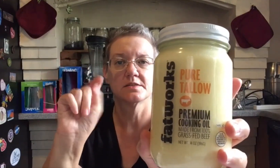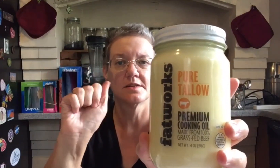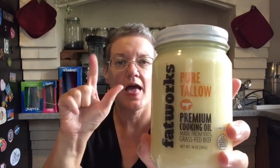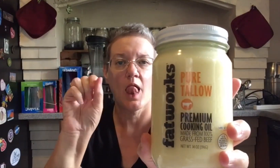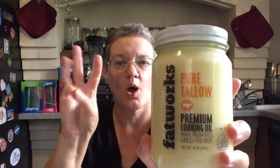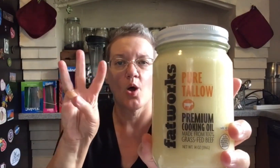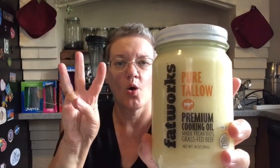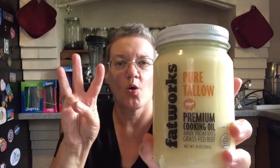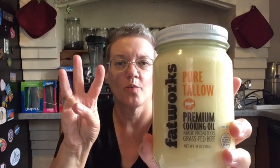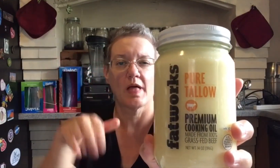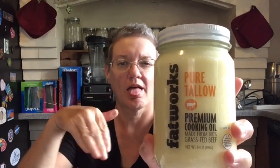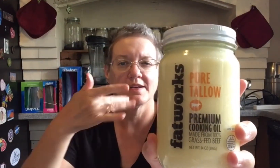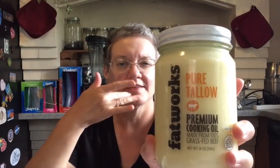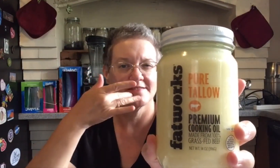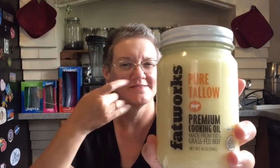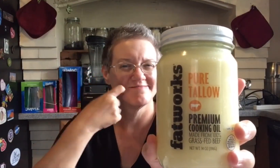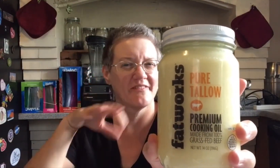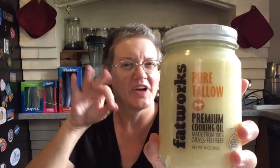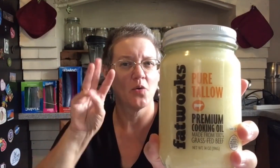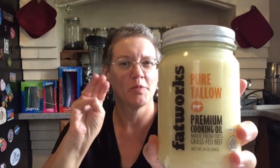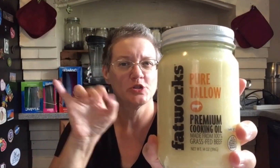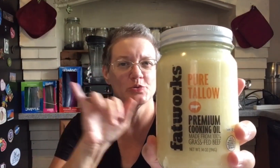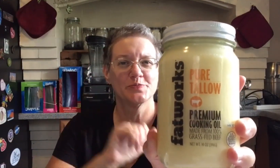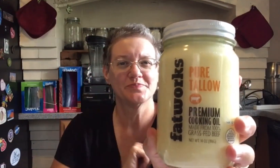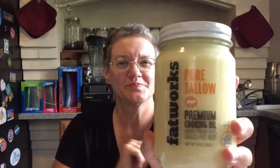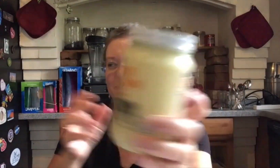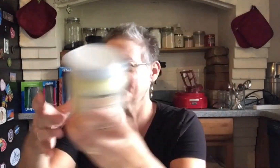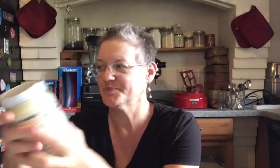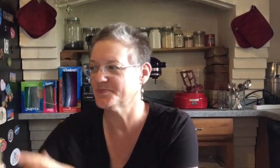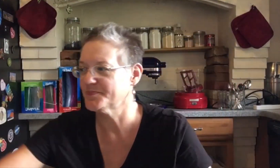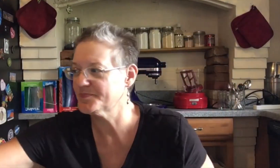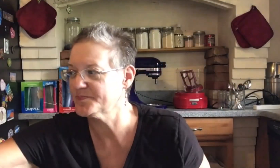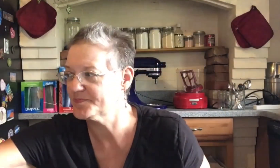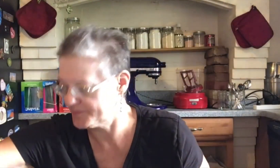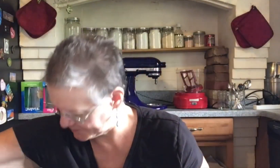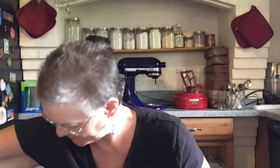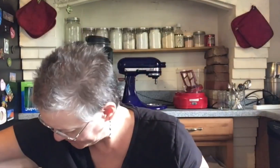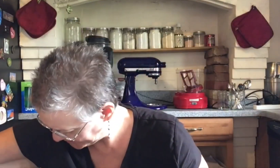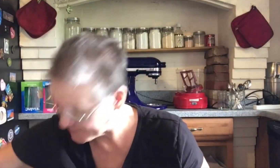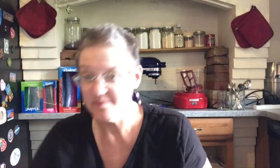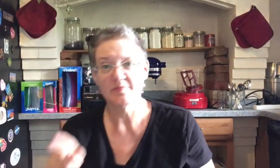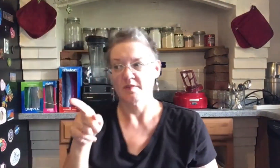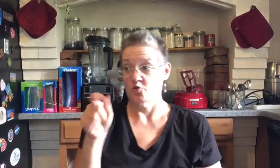Beef tallow. I haven't tasted this either. I just found that at Walmart too.